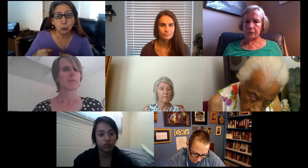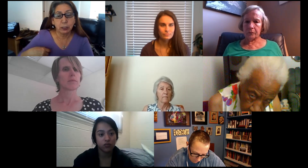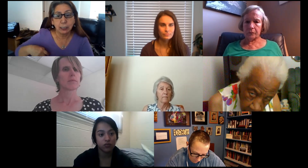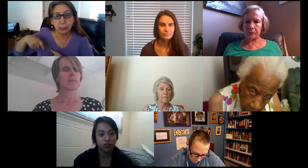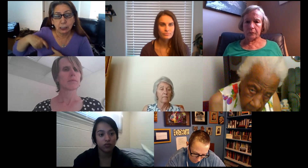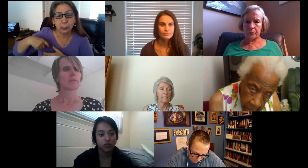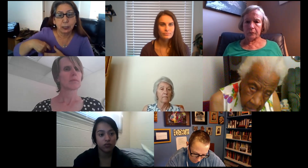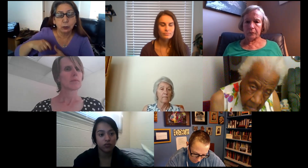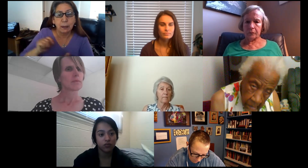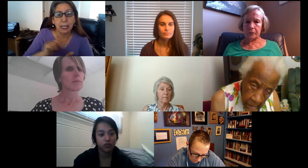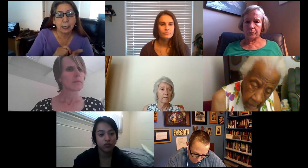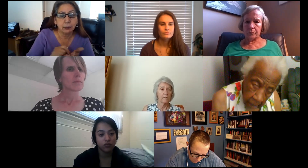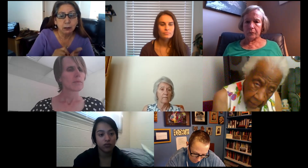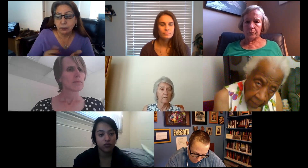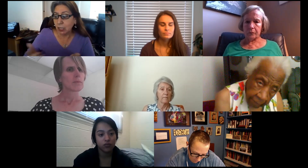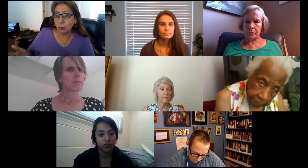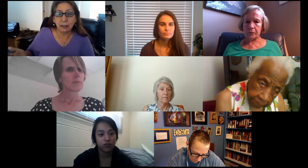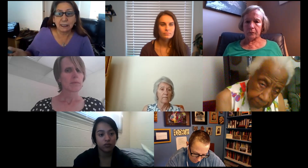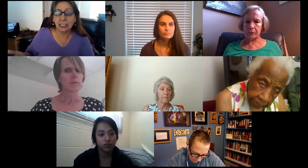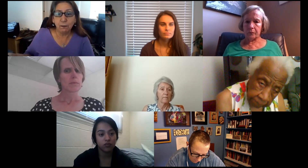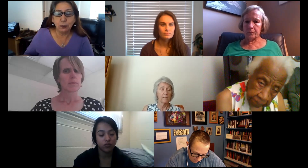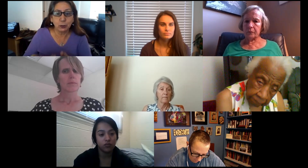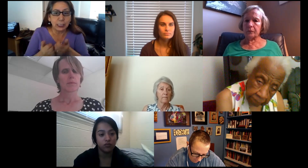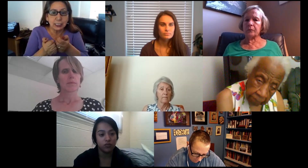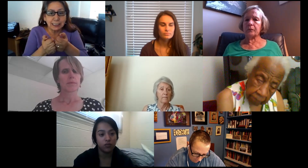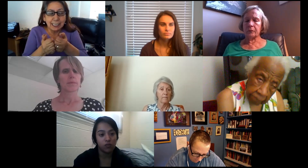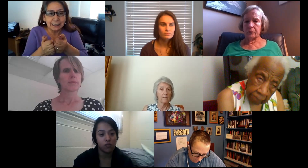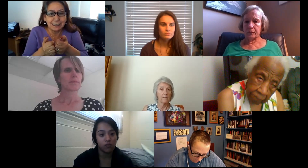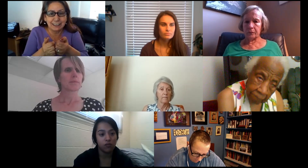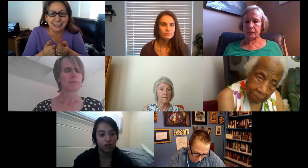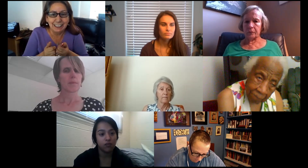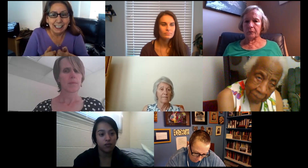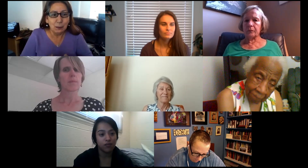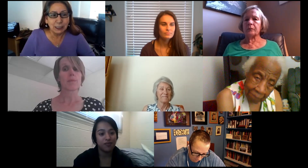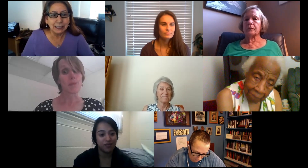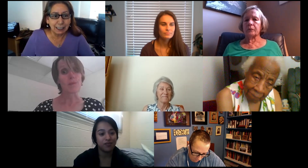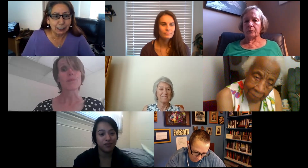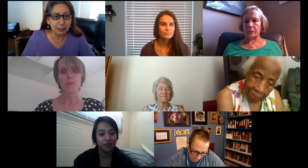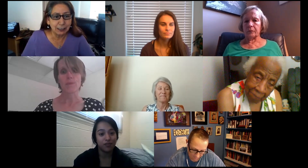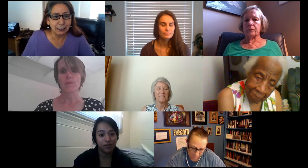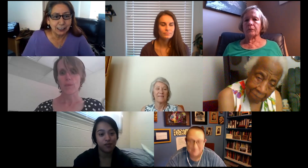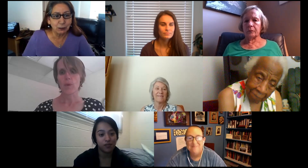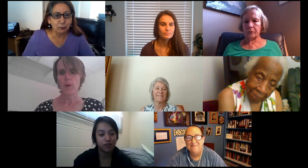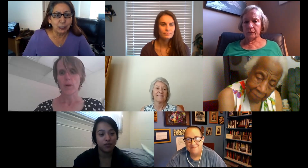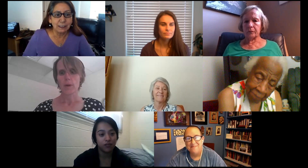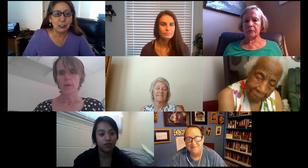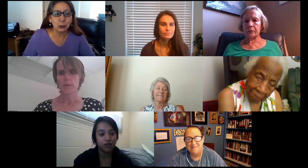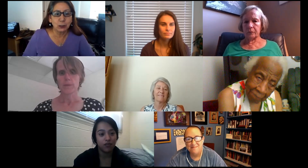carry a little pad. Now with the cell phones, you can just text which is a lot easier for individuals